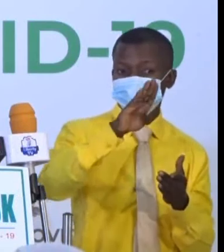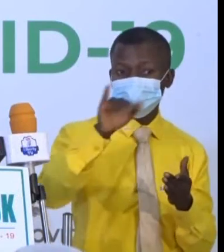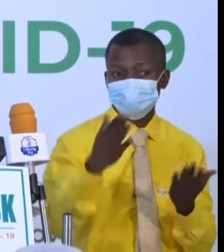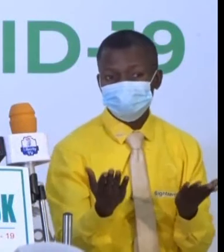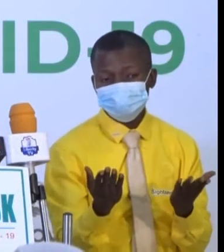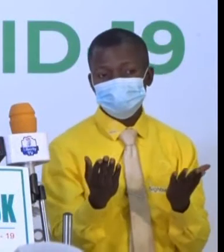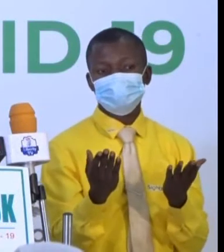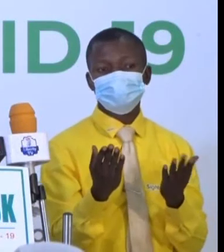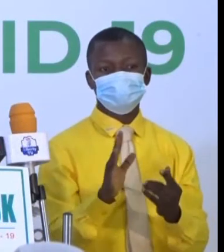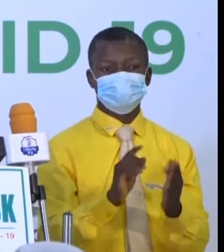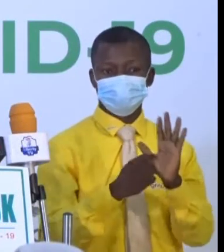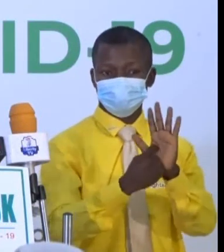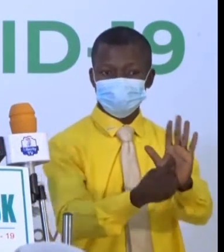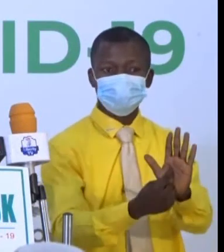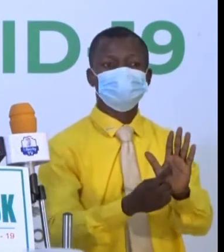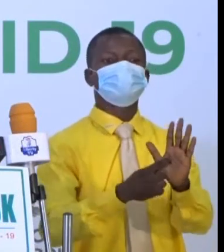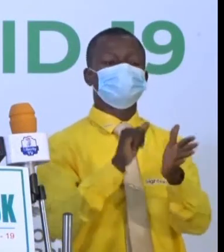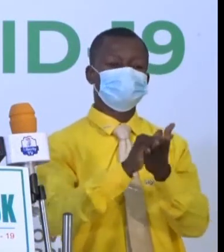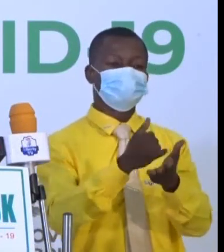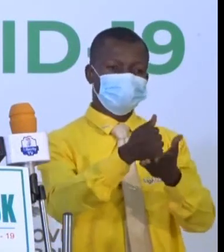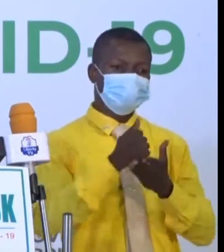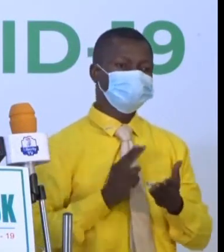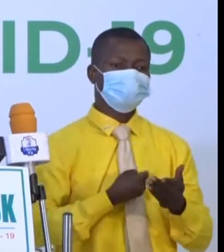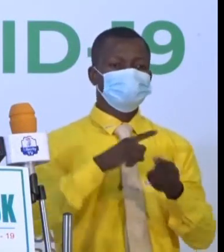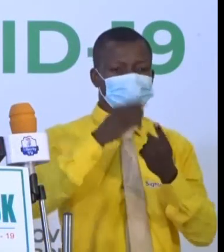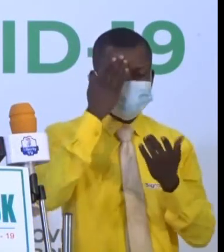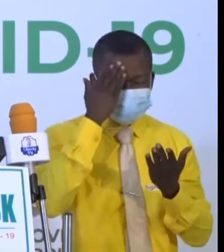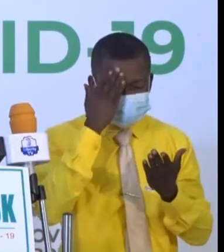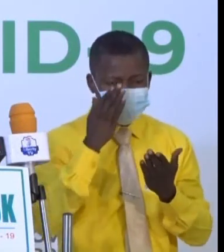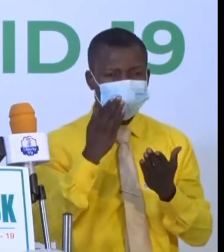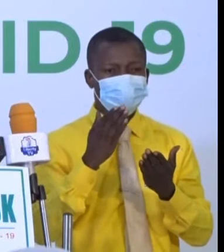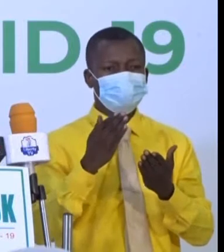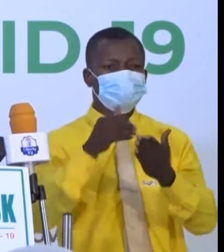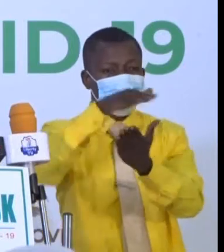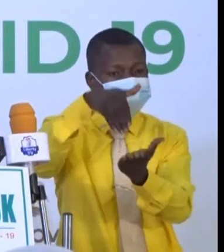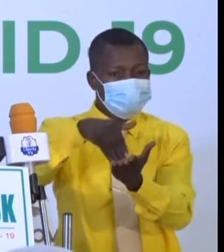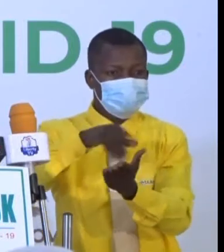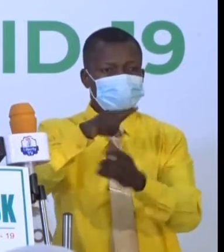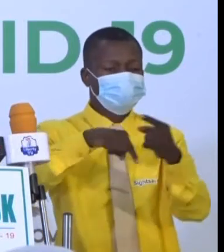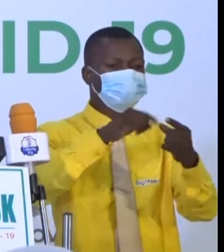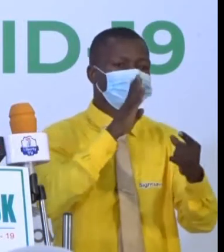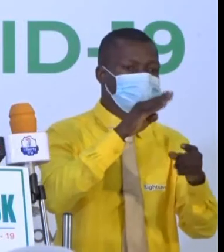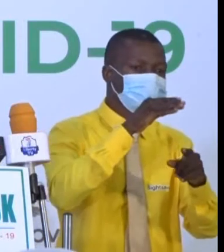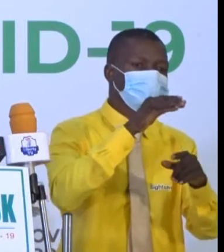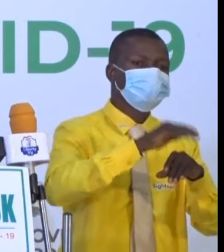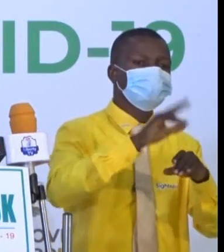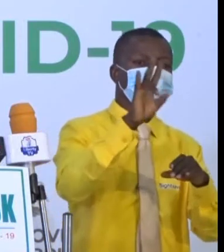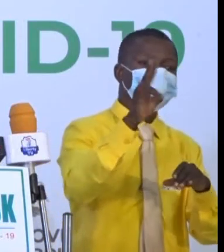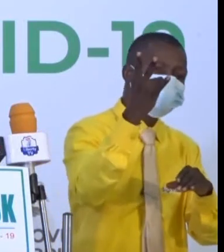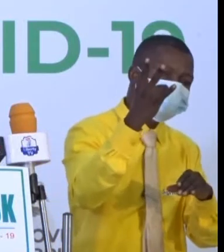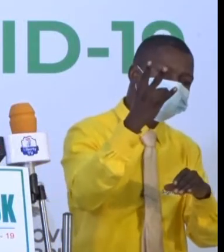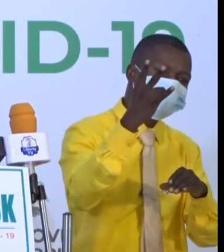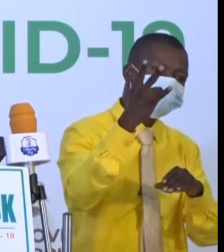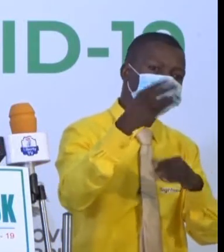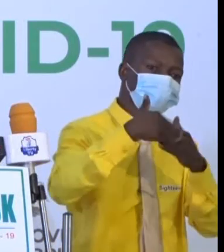portal to enable us find out exactly where you will be on day 7 after arrival, whether you will be in Maiduguri or Port Harcourt